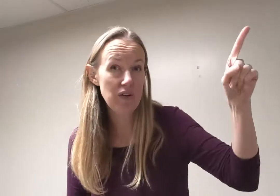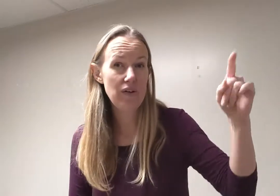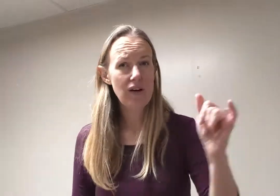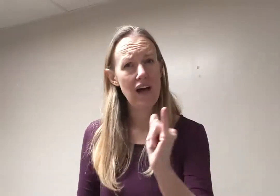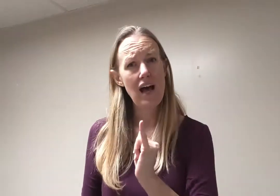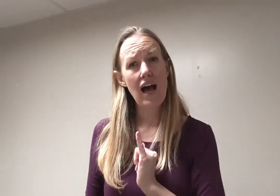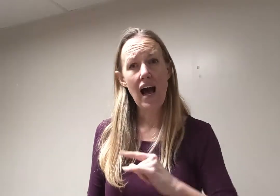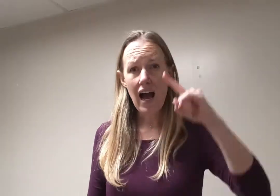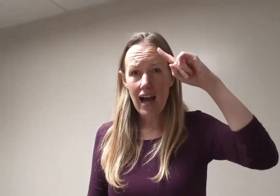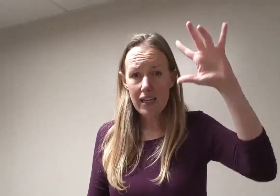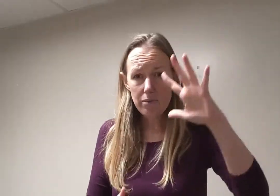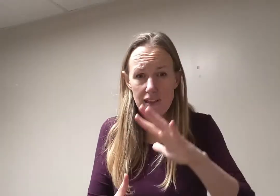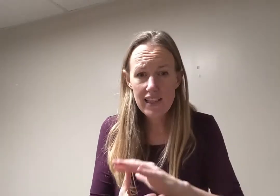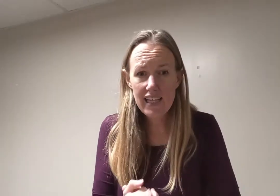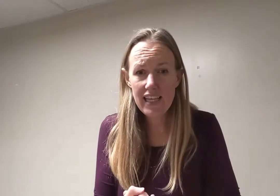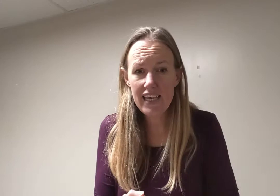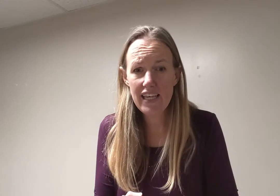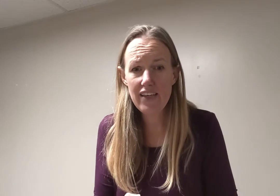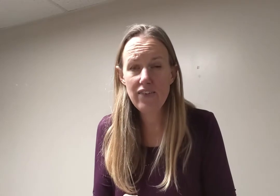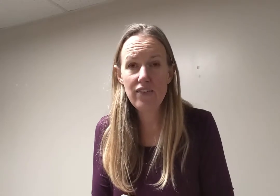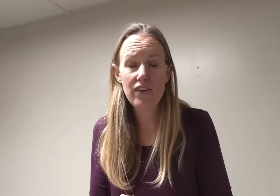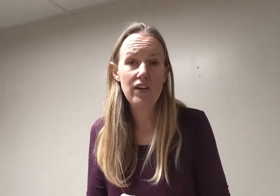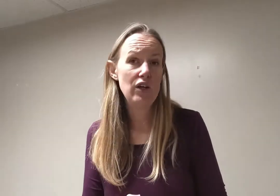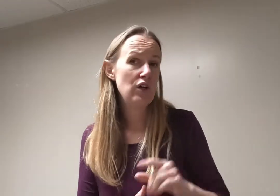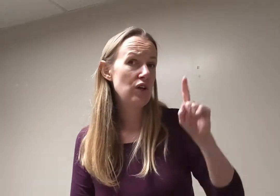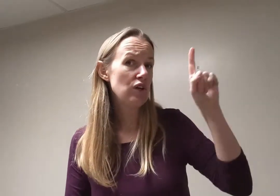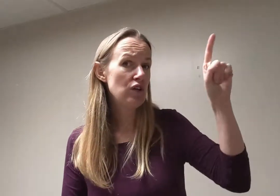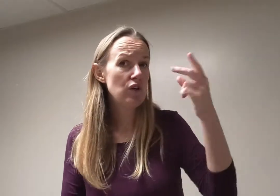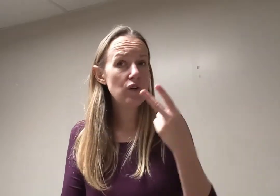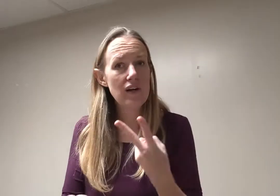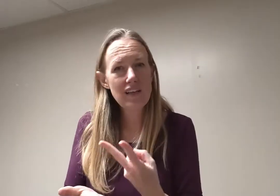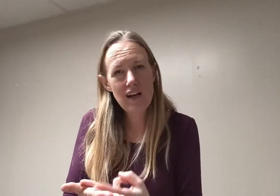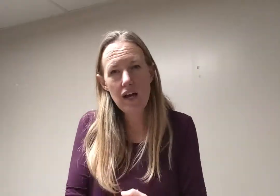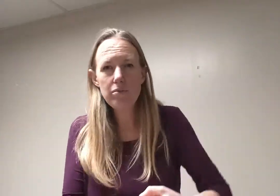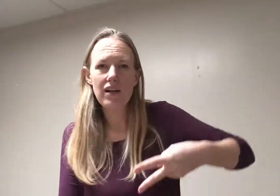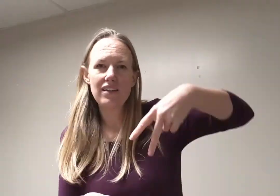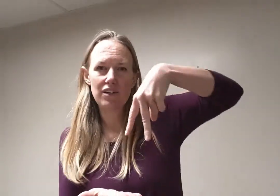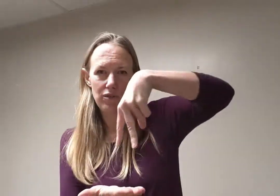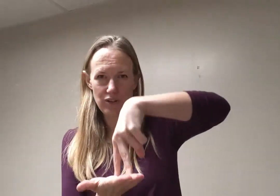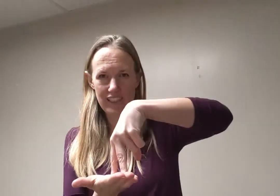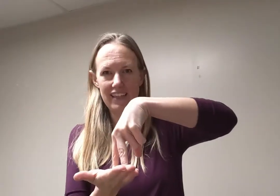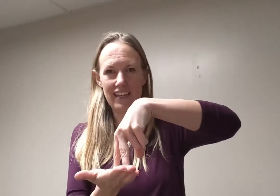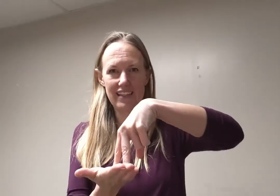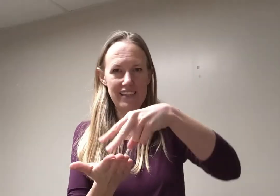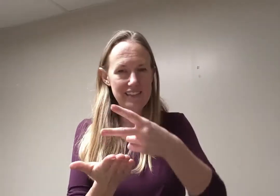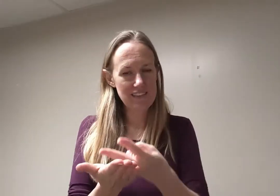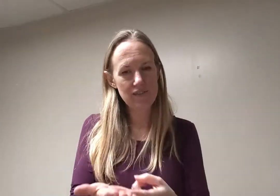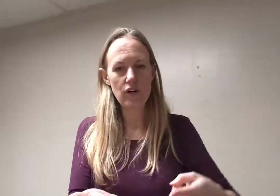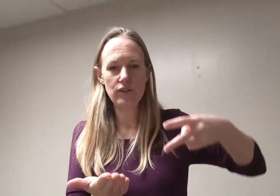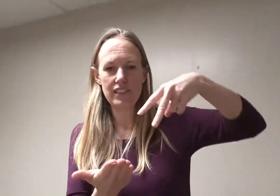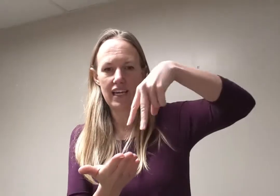you. I believe you, and then I'll probably do rose again like this. Rose